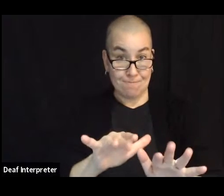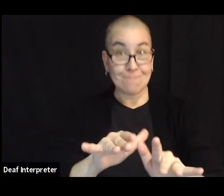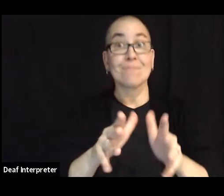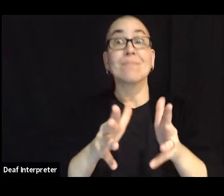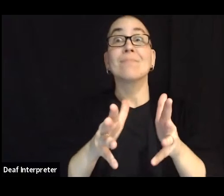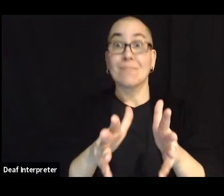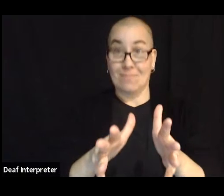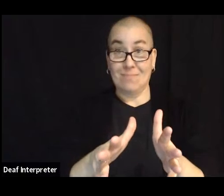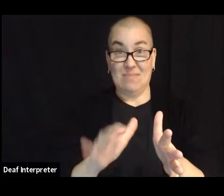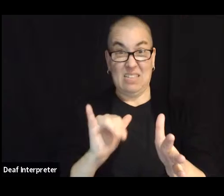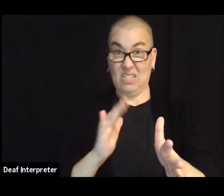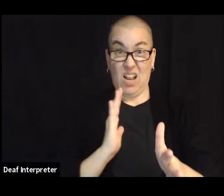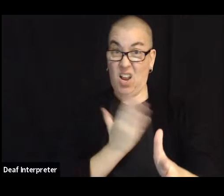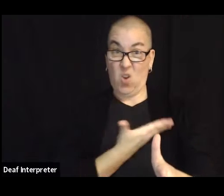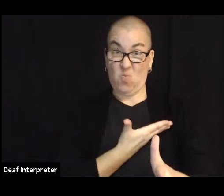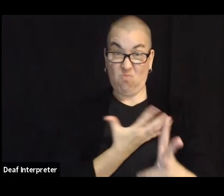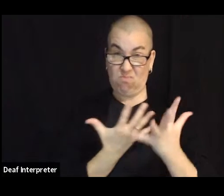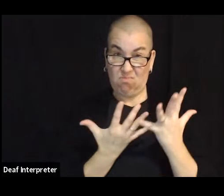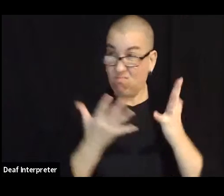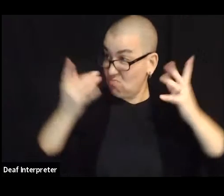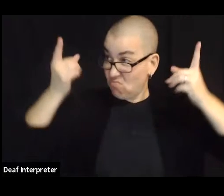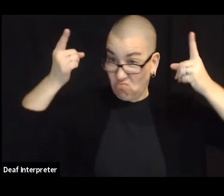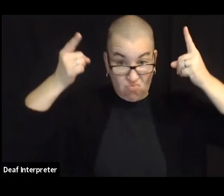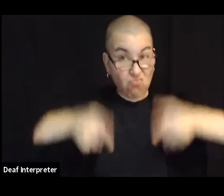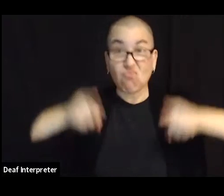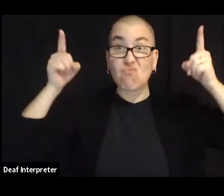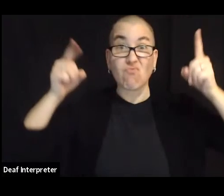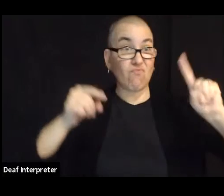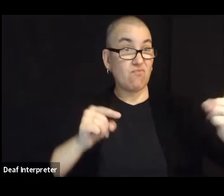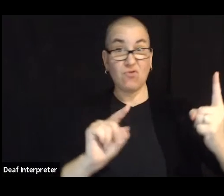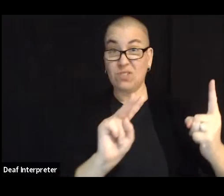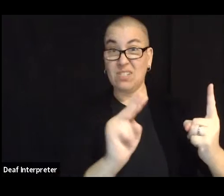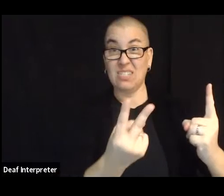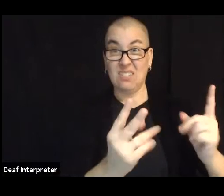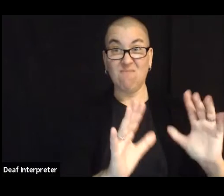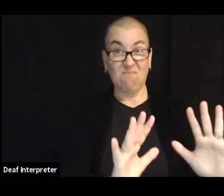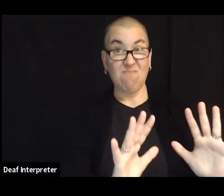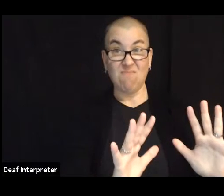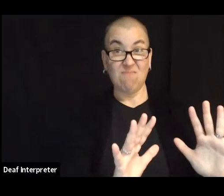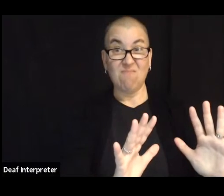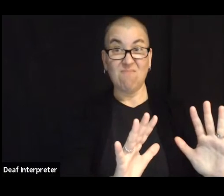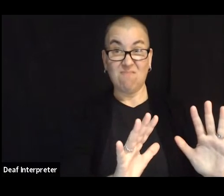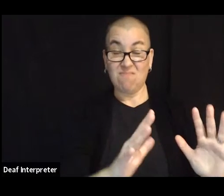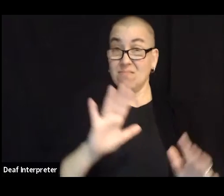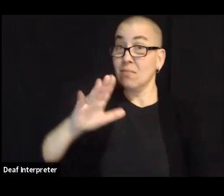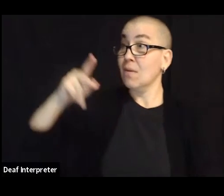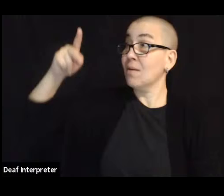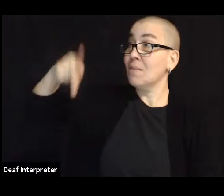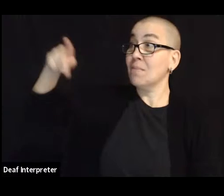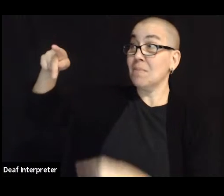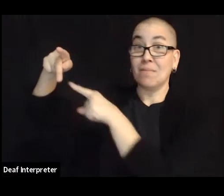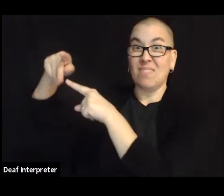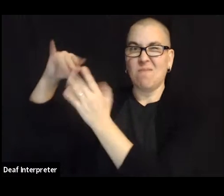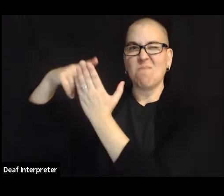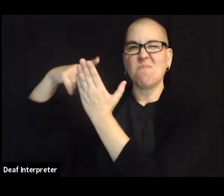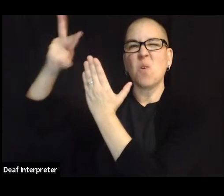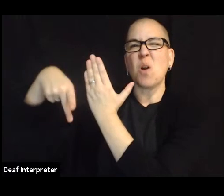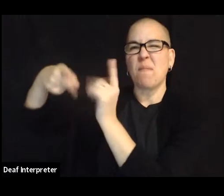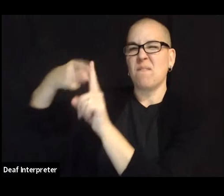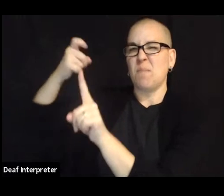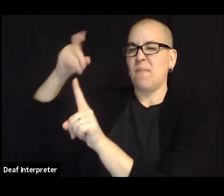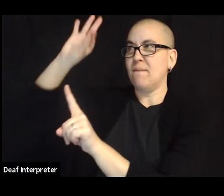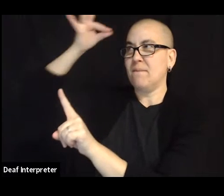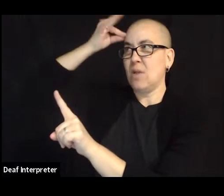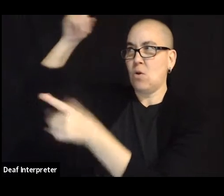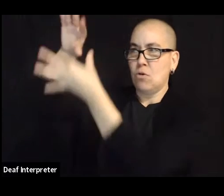be clear, we've just been talking about this federal pharmacy partnership for long-term care program. The vaccinators